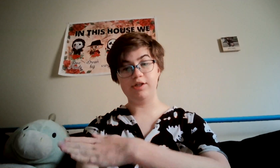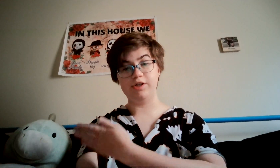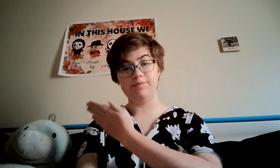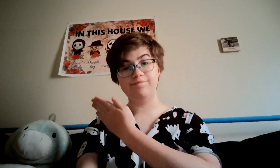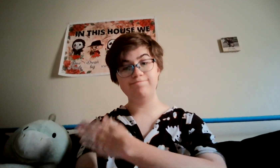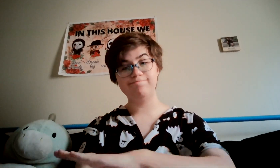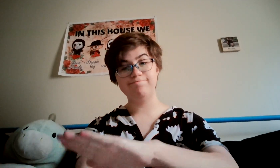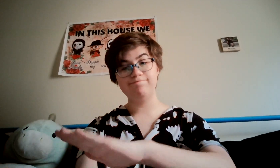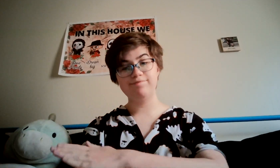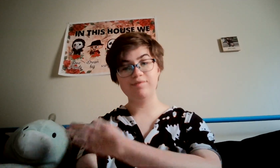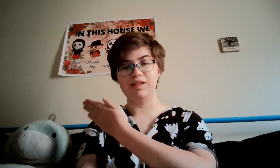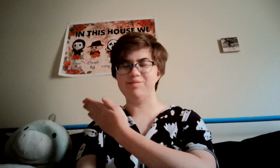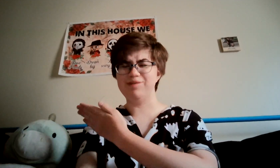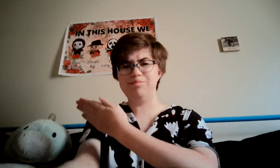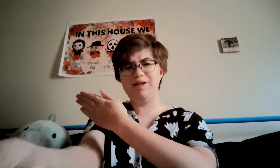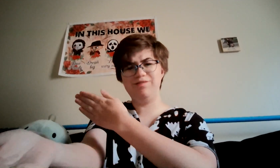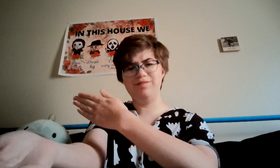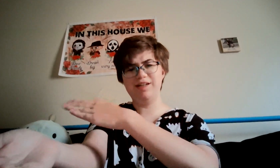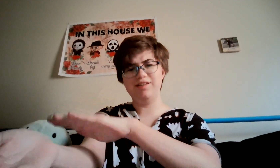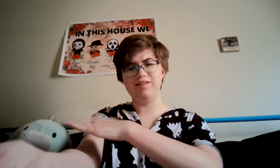arm, like above, actually.